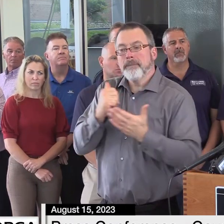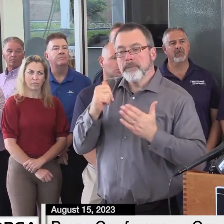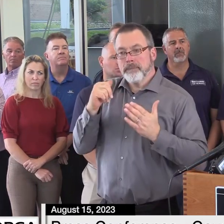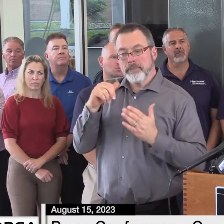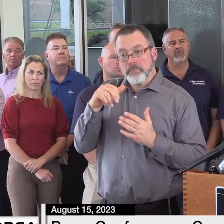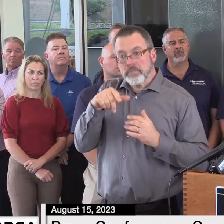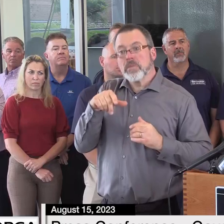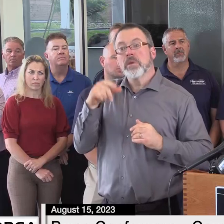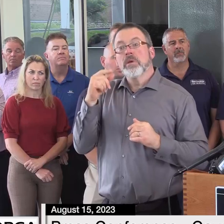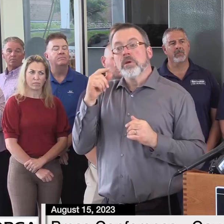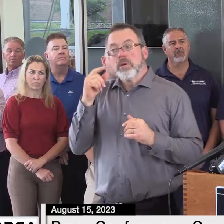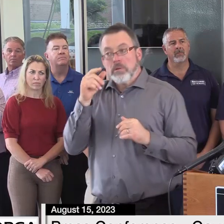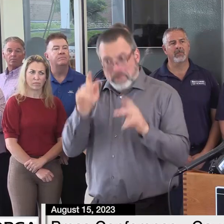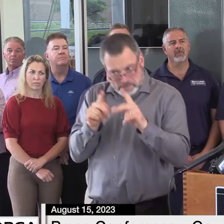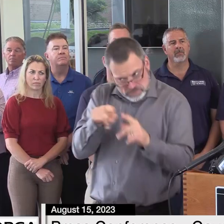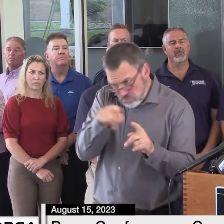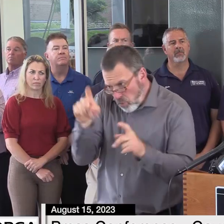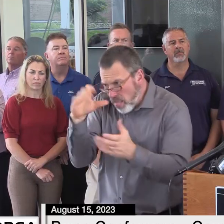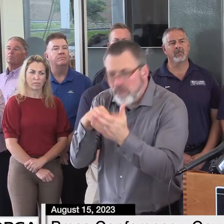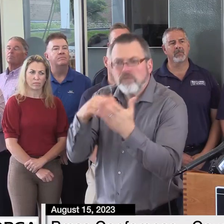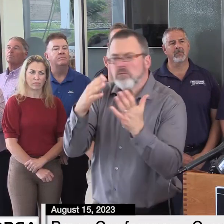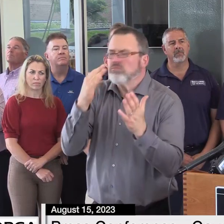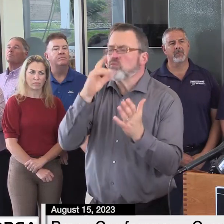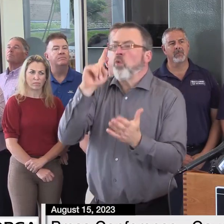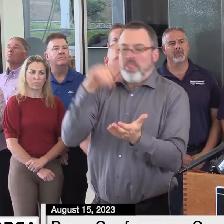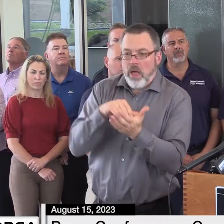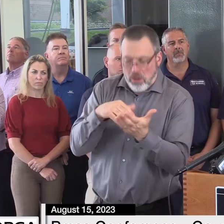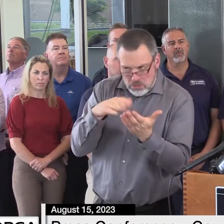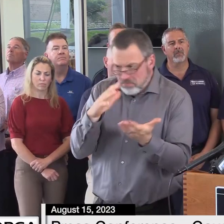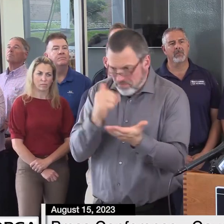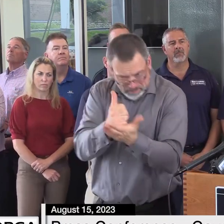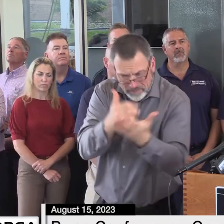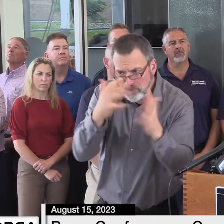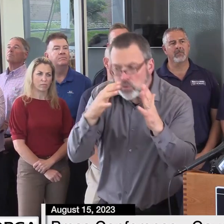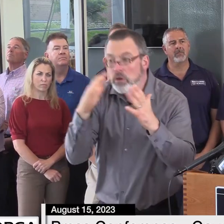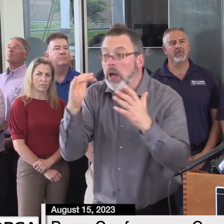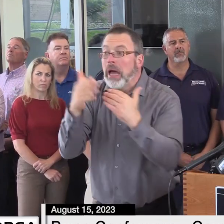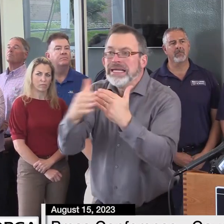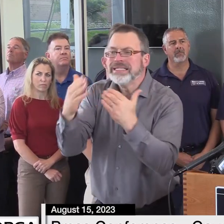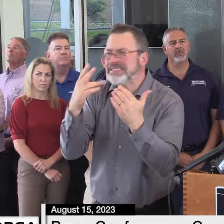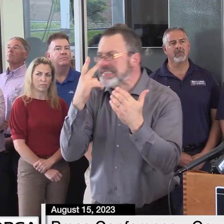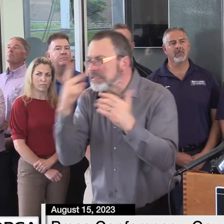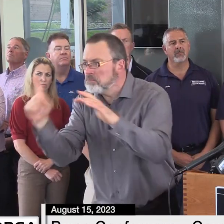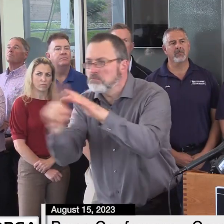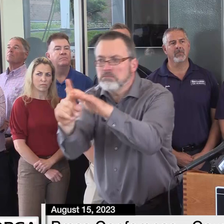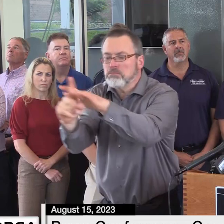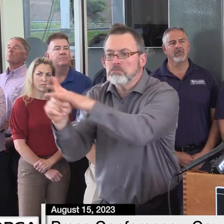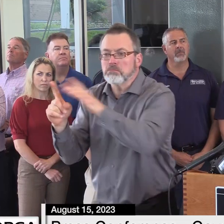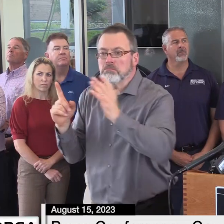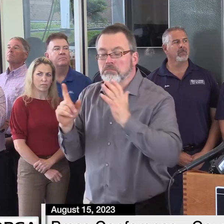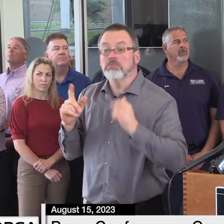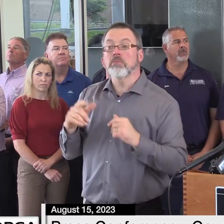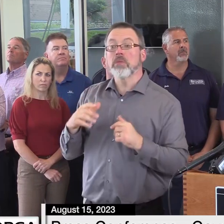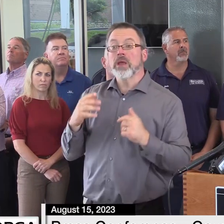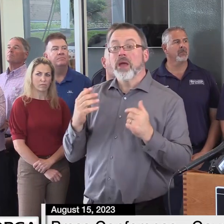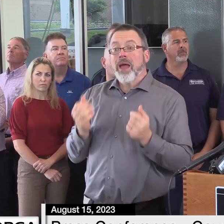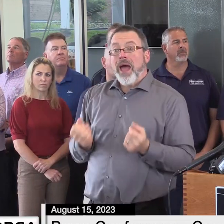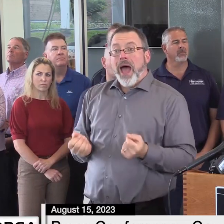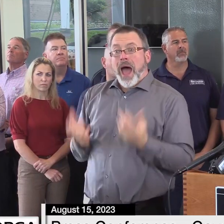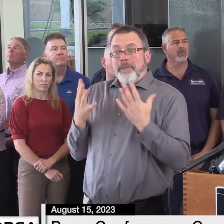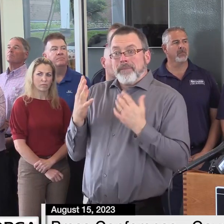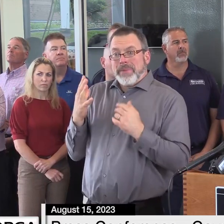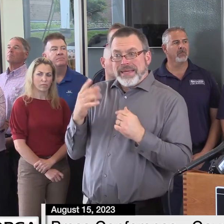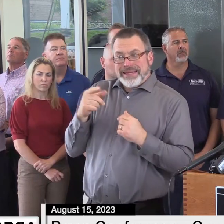that was impacted and receive rental assistance. The question is how many people are going to look for